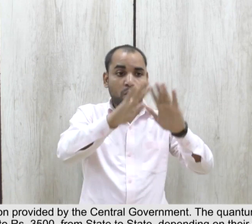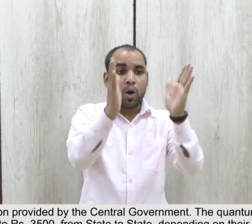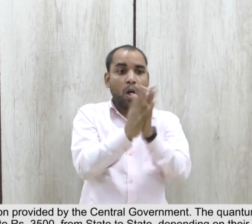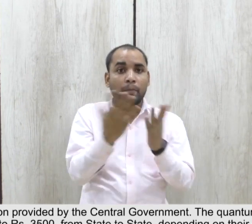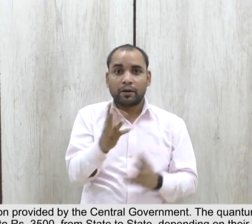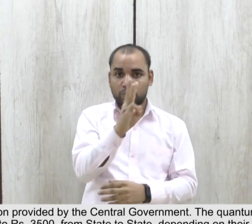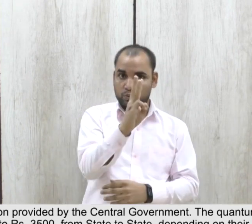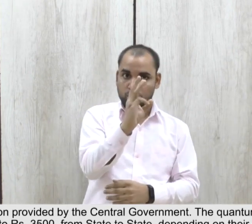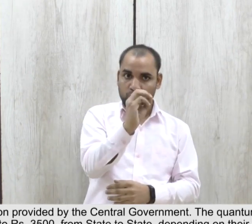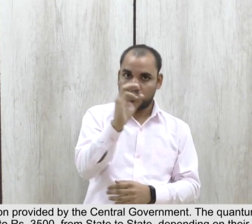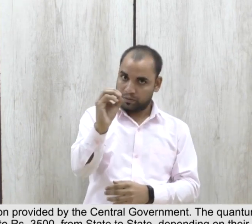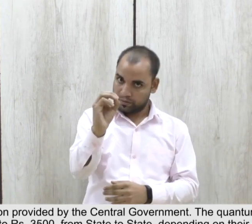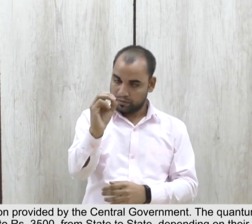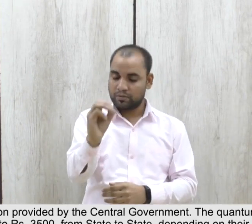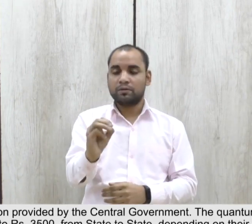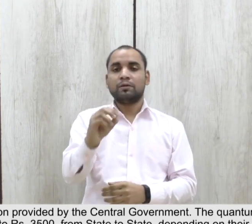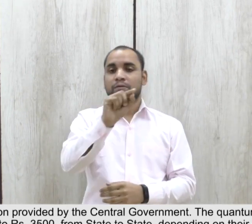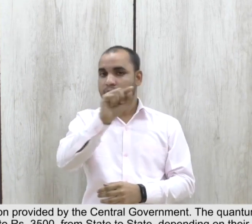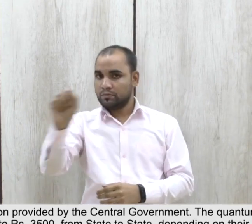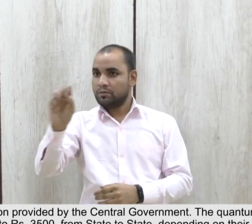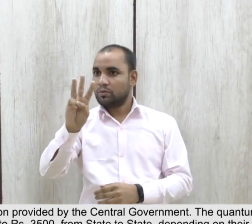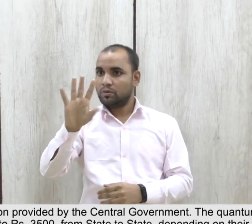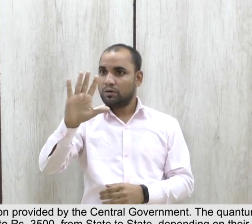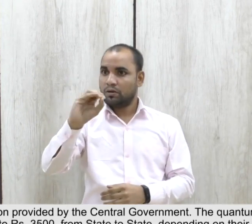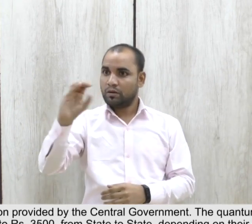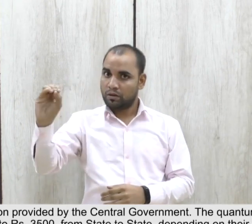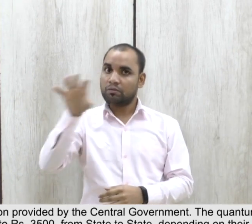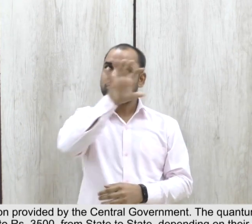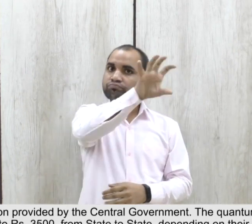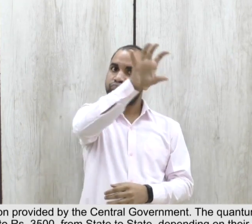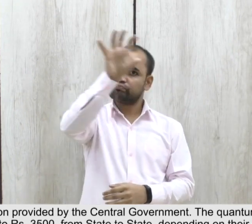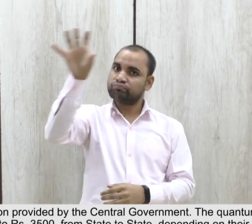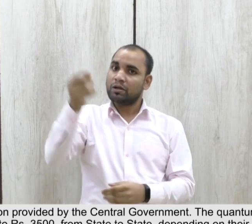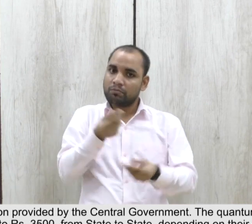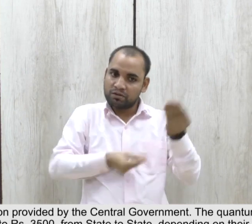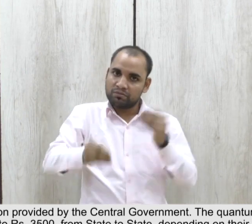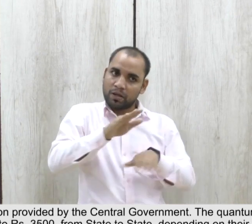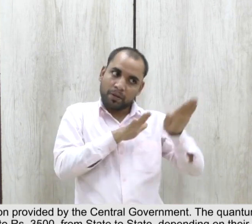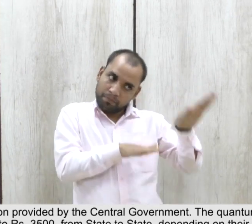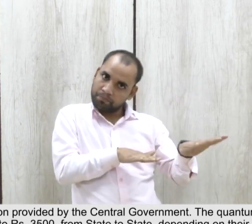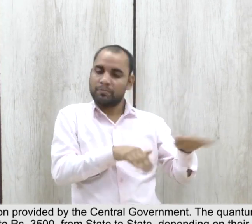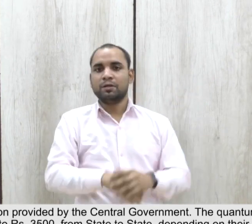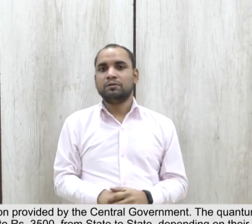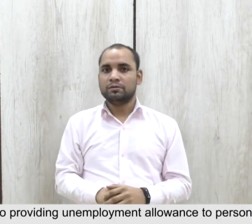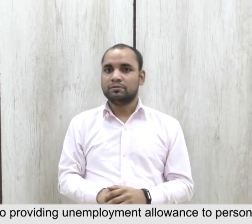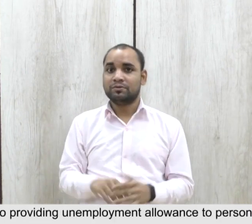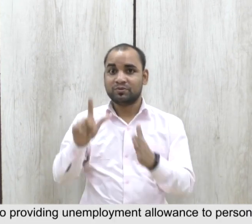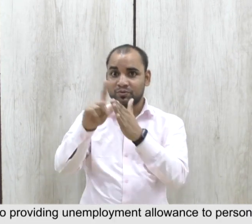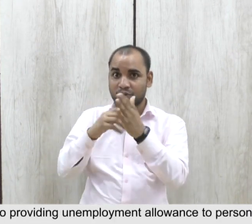to Rs. 3500 from state to state, depending on their economic capacity. Few states are